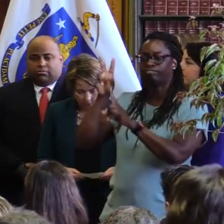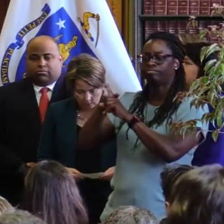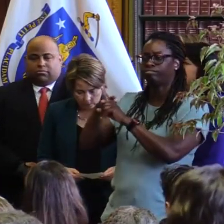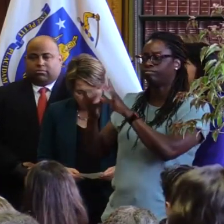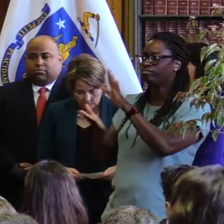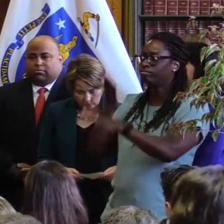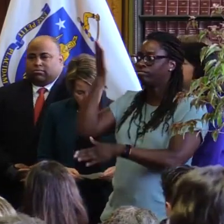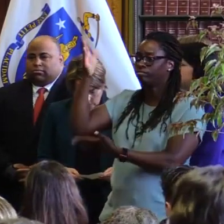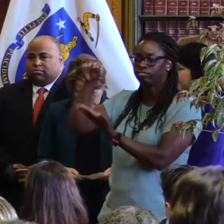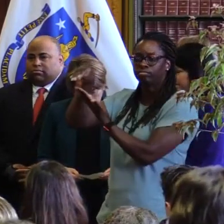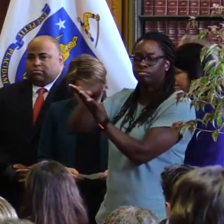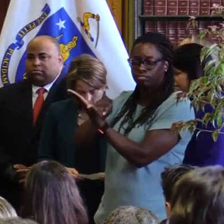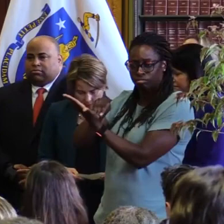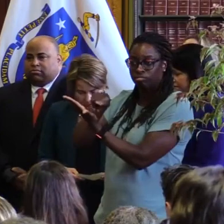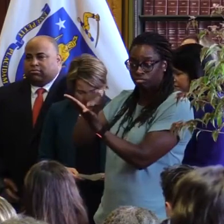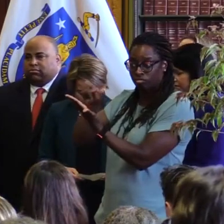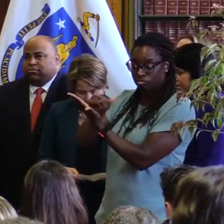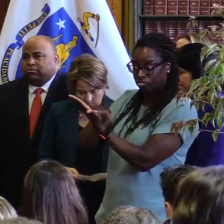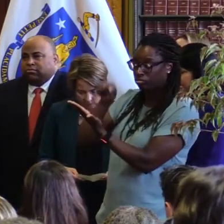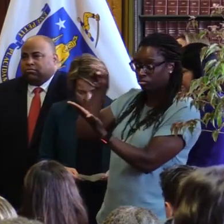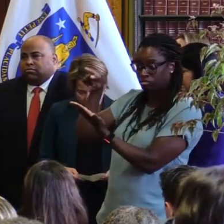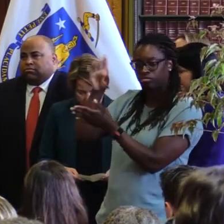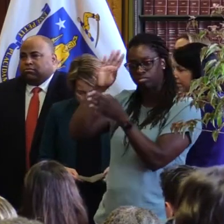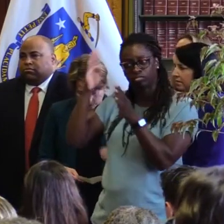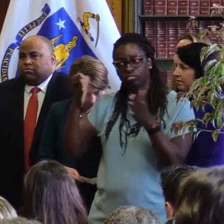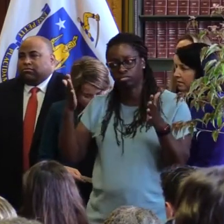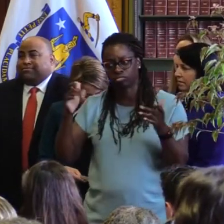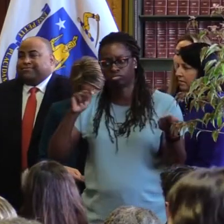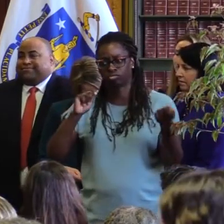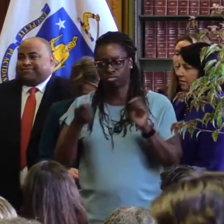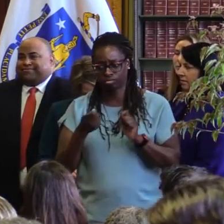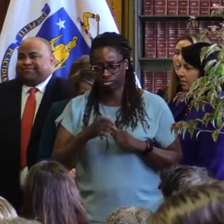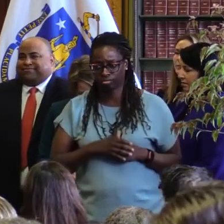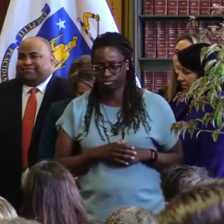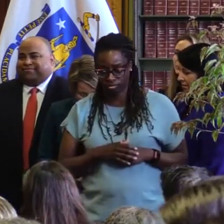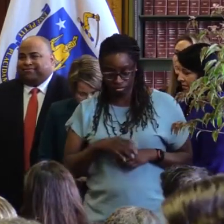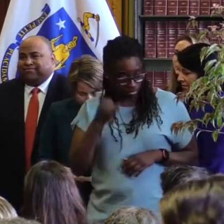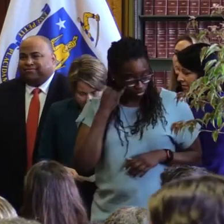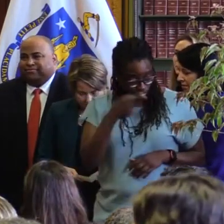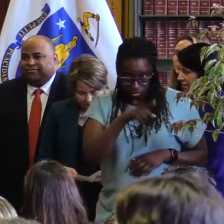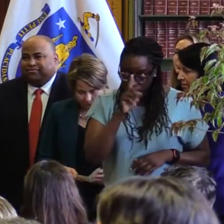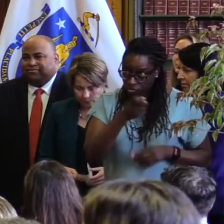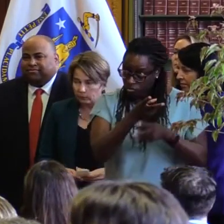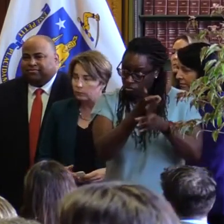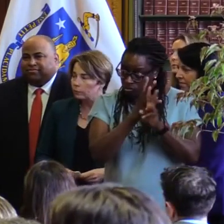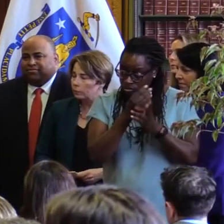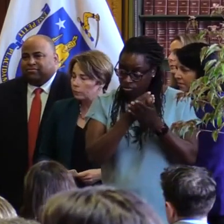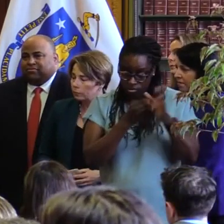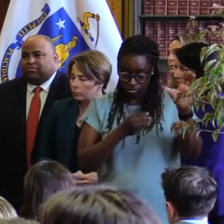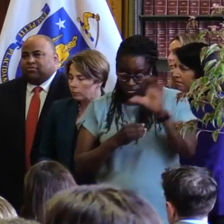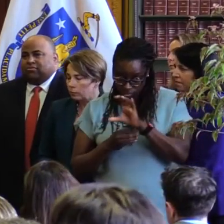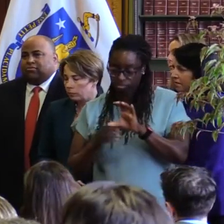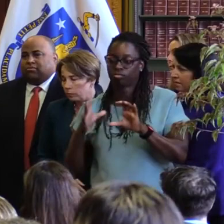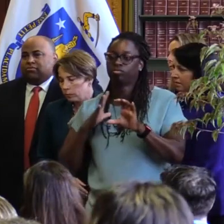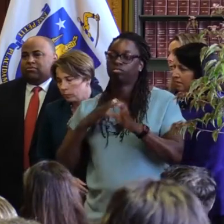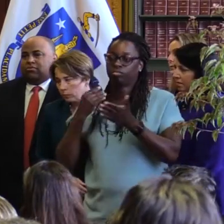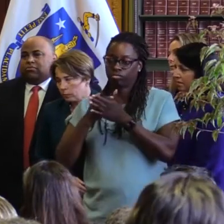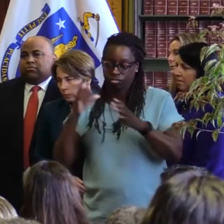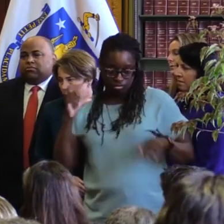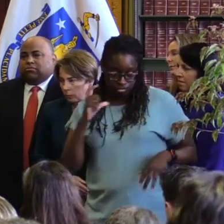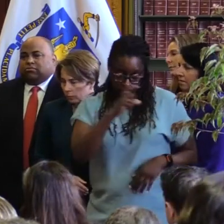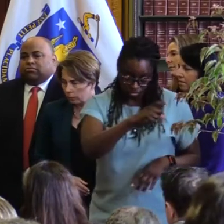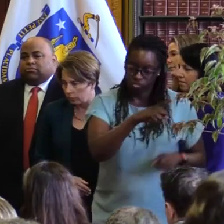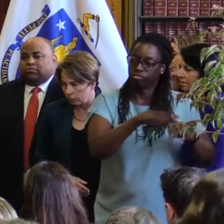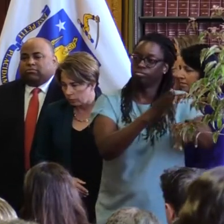Mass Housing to help finance projects to retrofit and electrify residential buildings. And